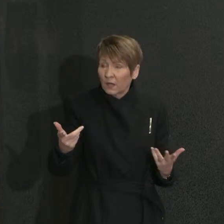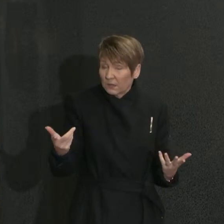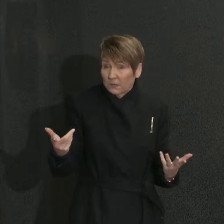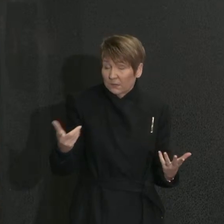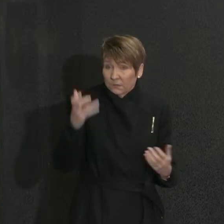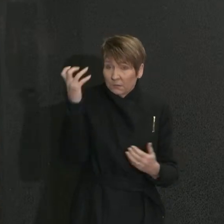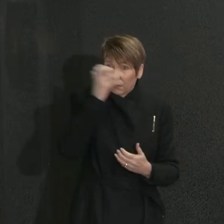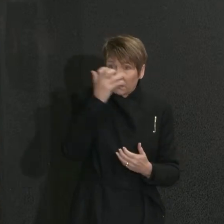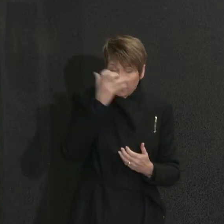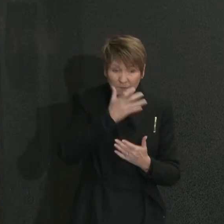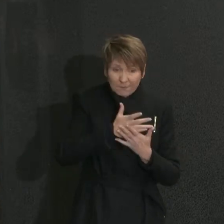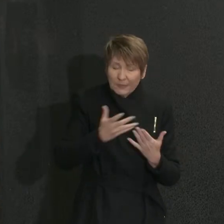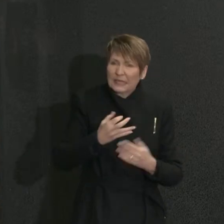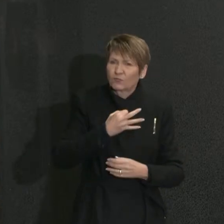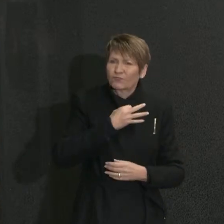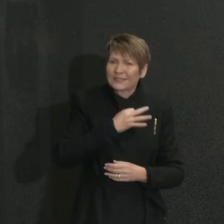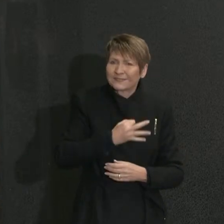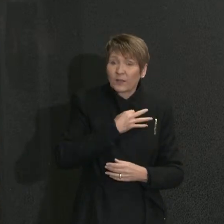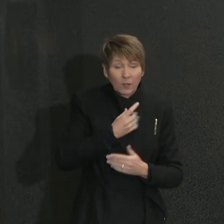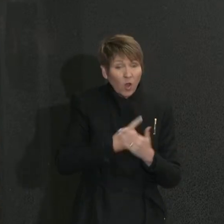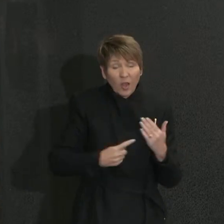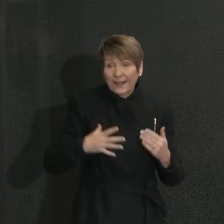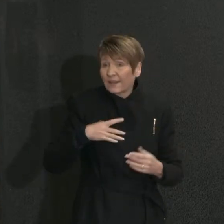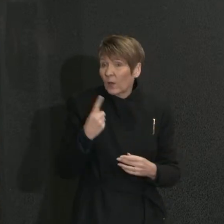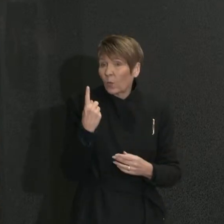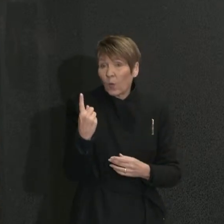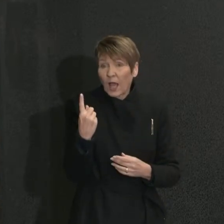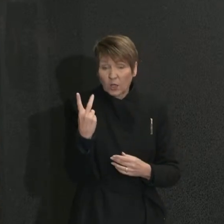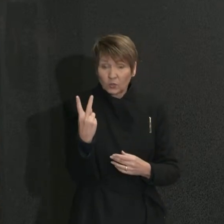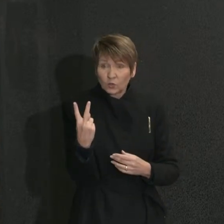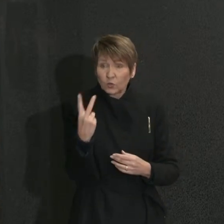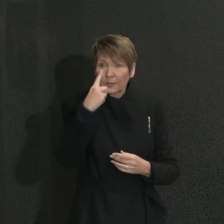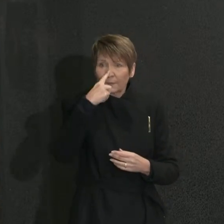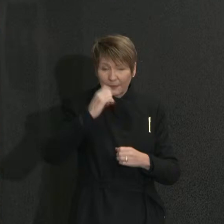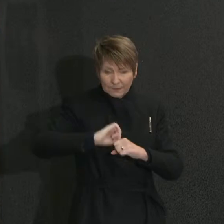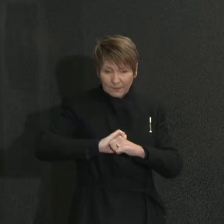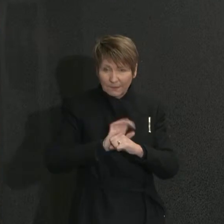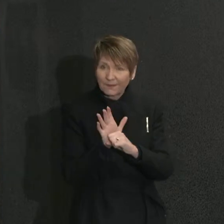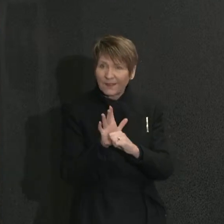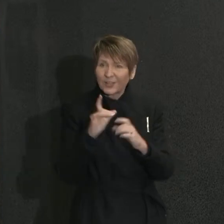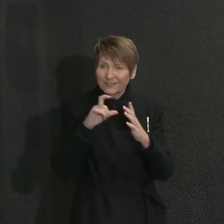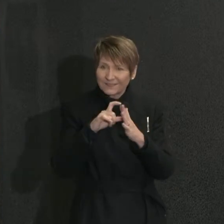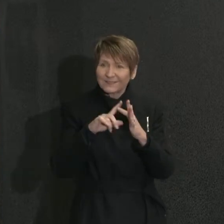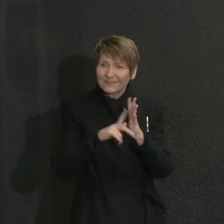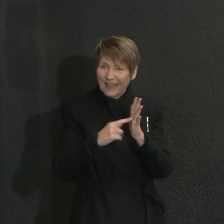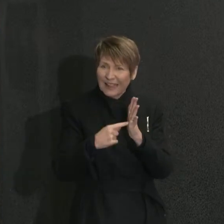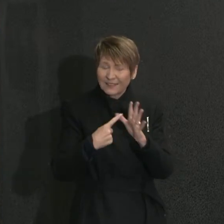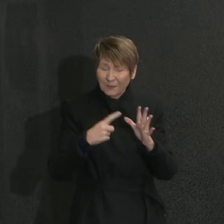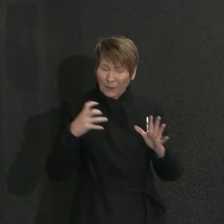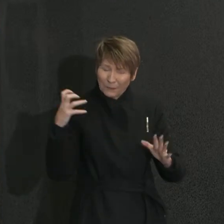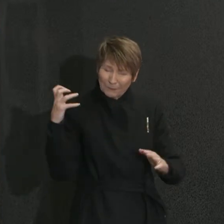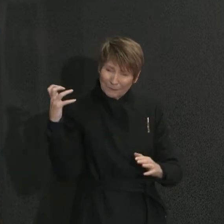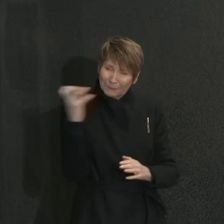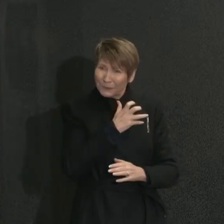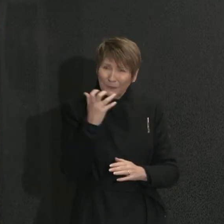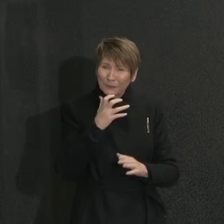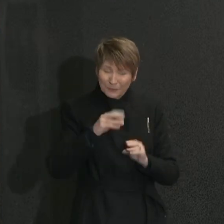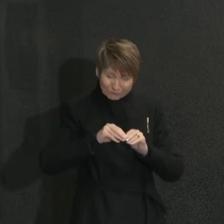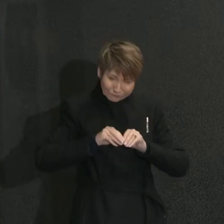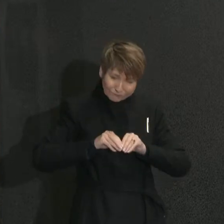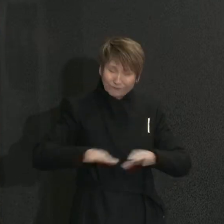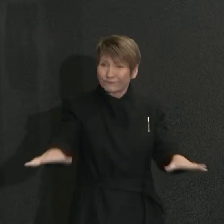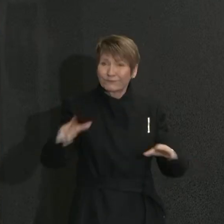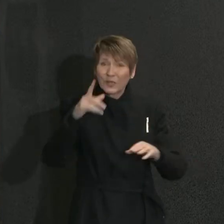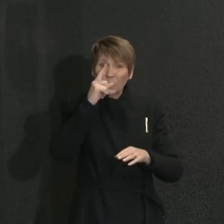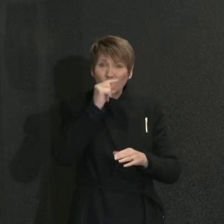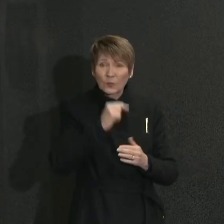or two of them. That's enough with Delta to cause really significant concern. And that's why, because you don't know where it is, That's why the